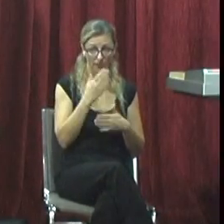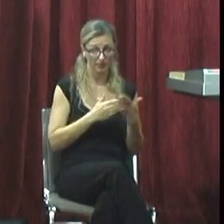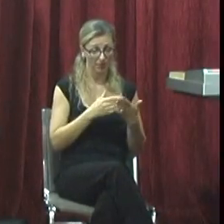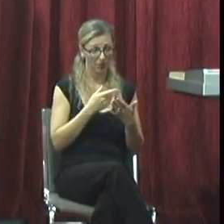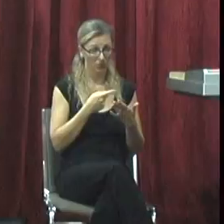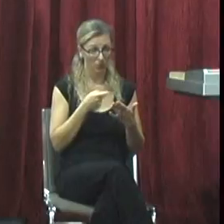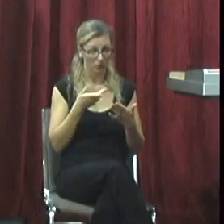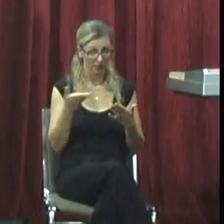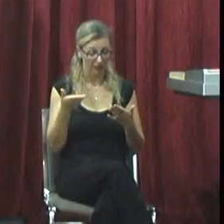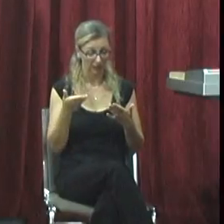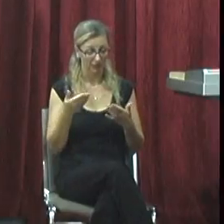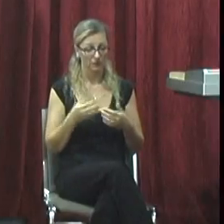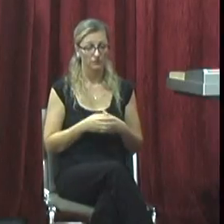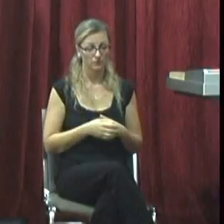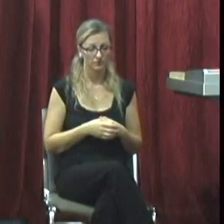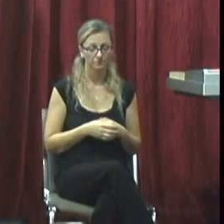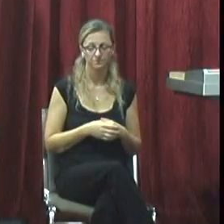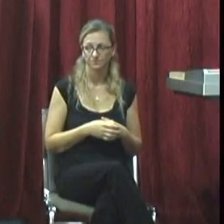right, okay.